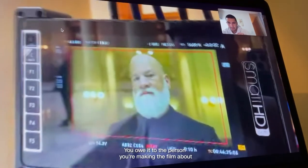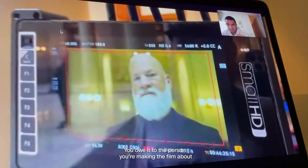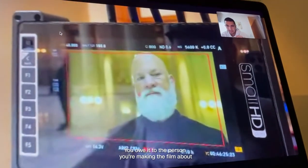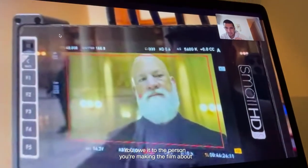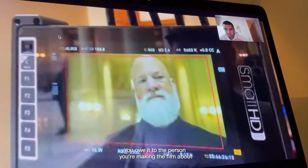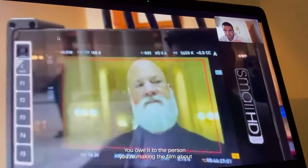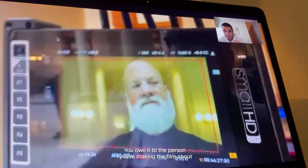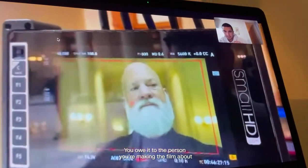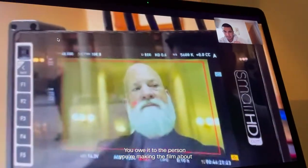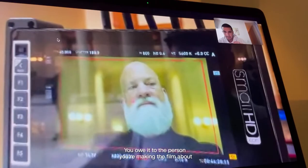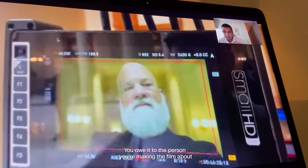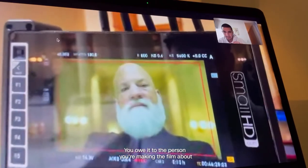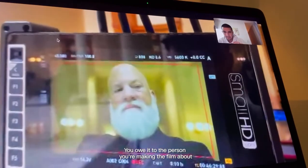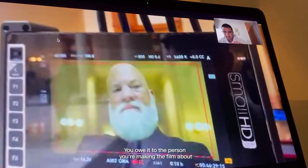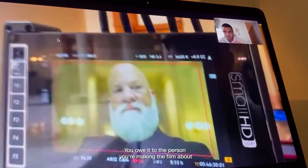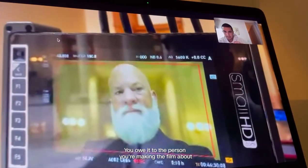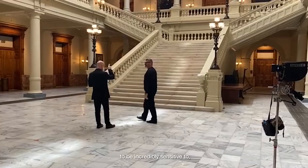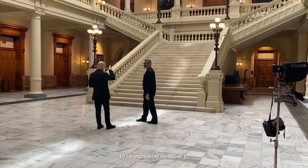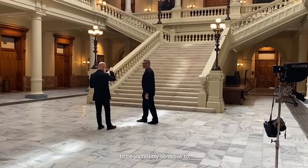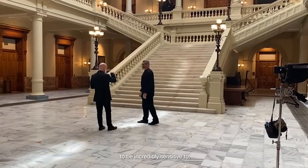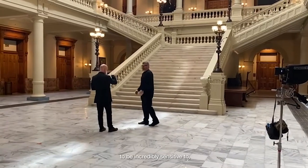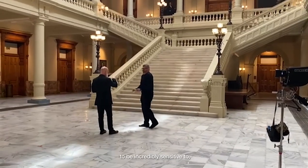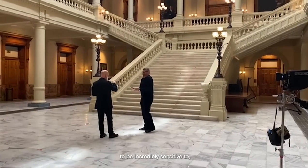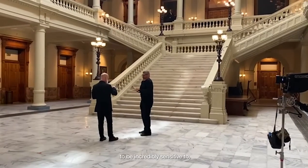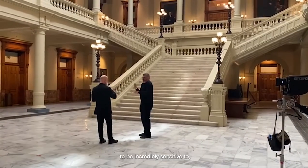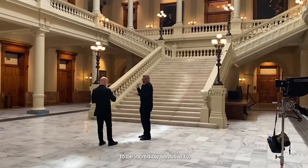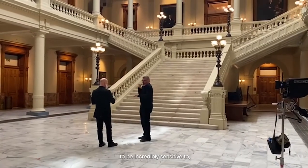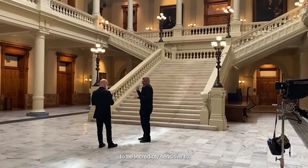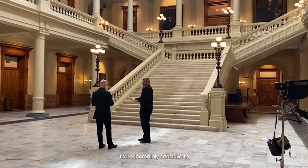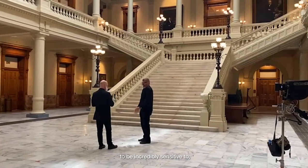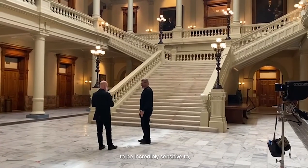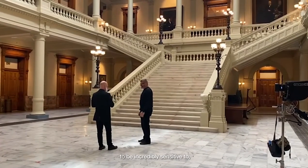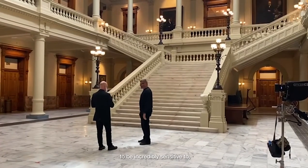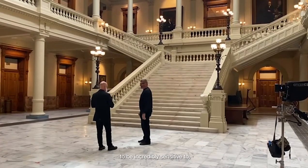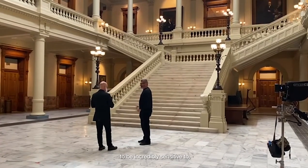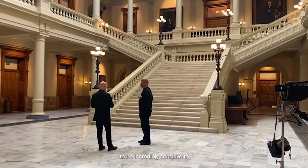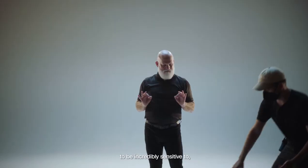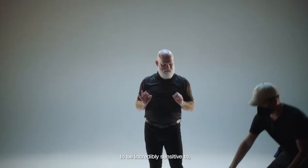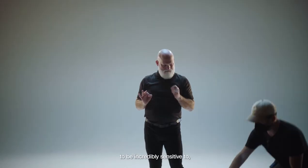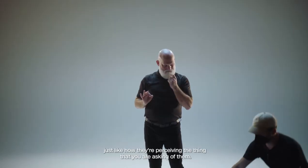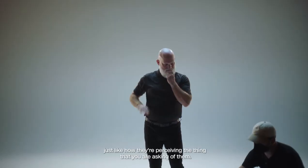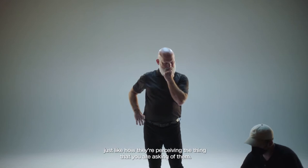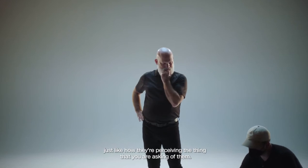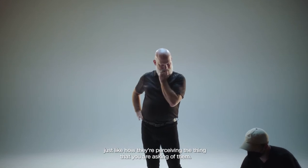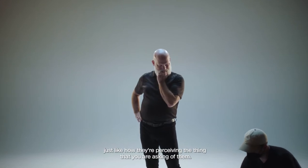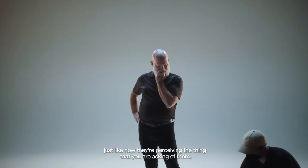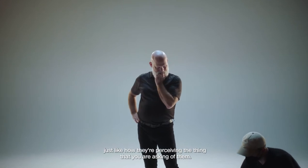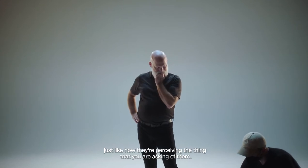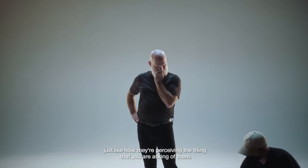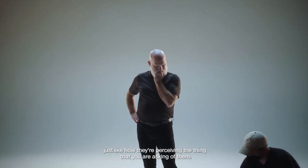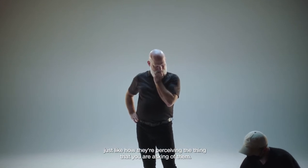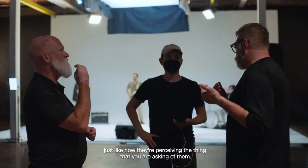You owe it to the person you're making the film about to be incredibly sensitive to just like how